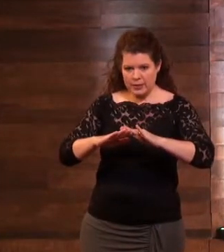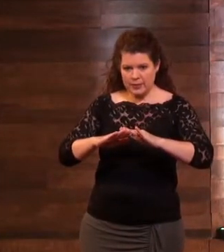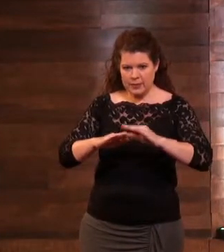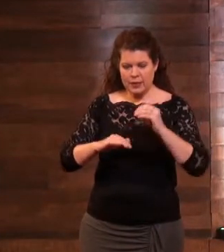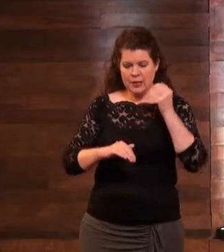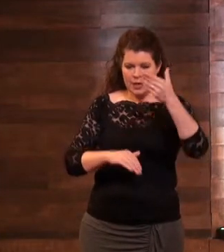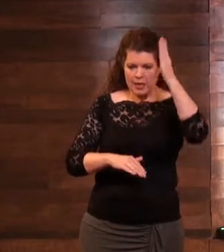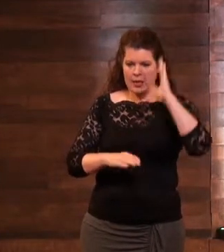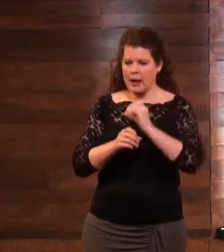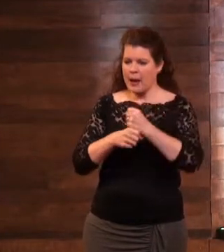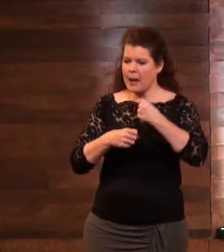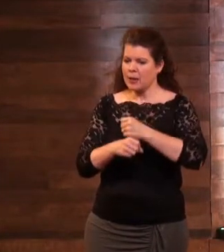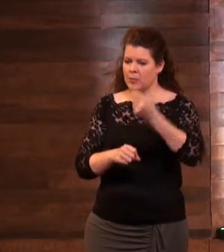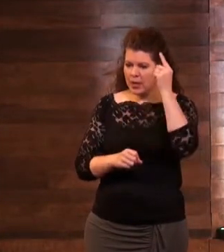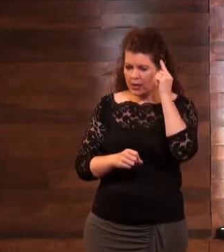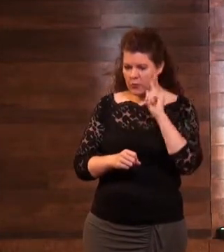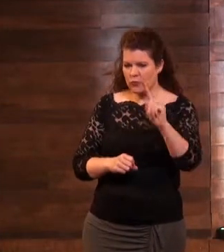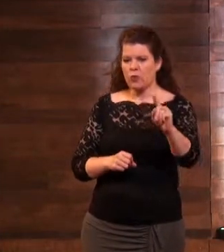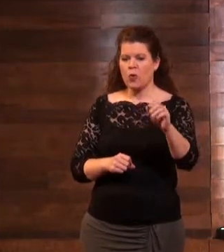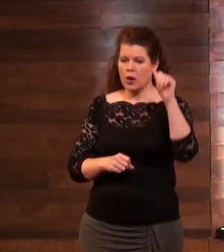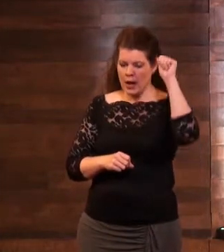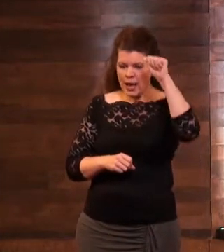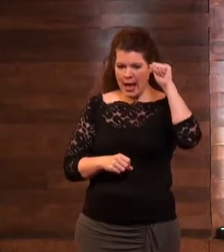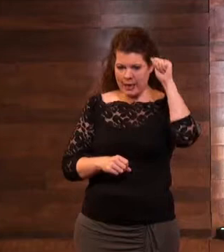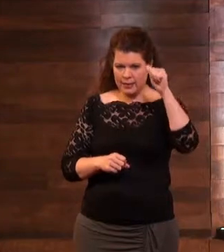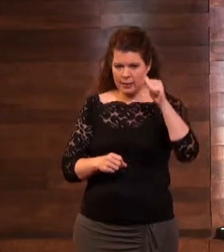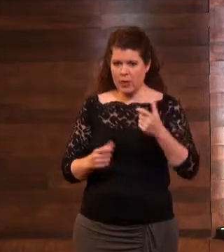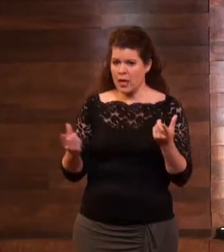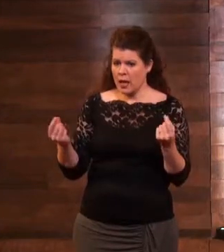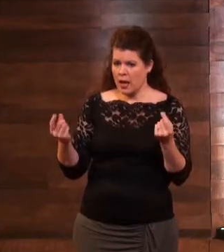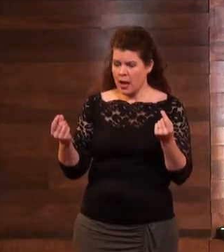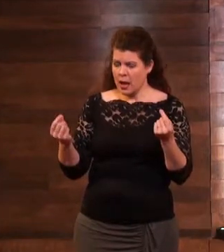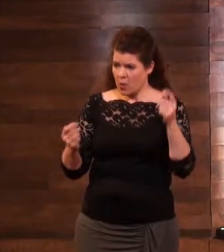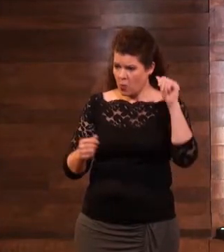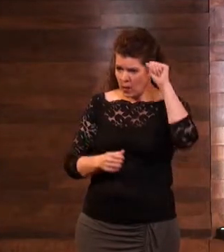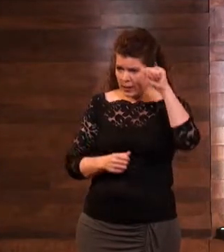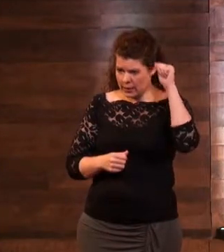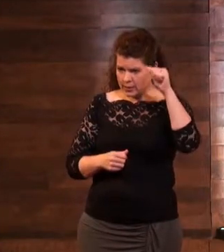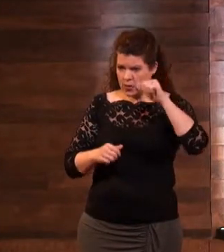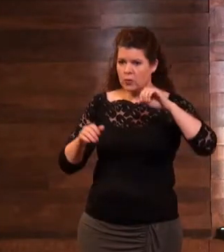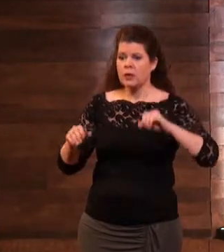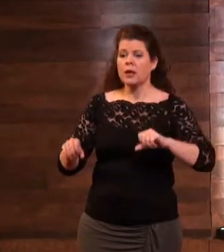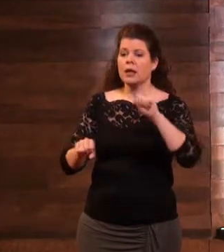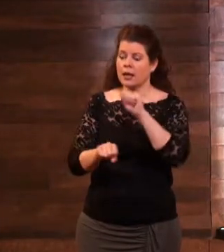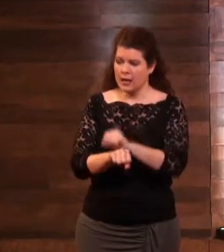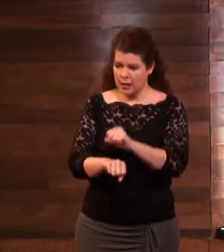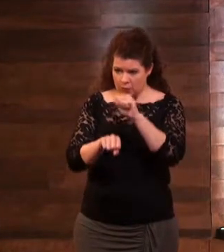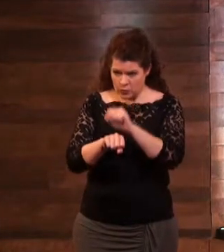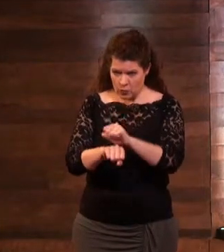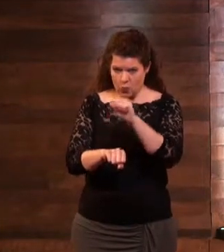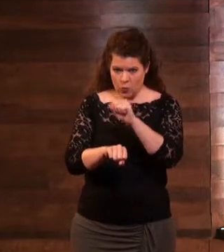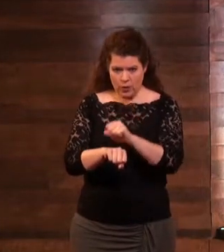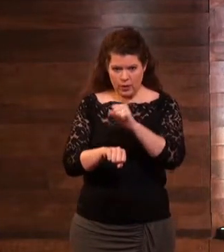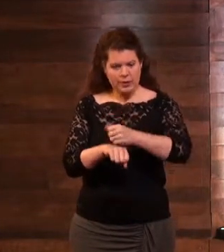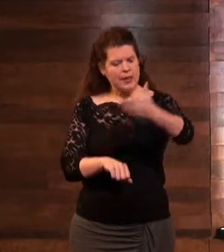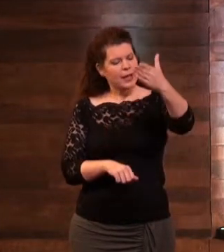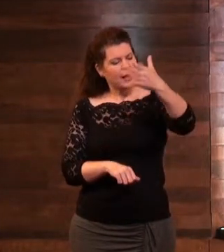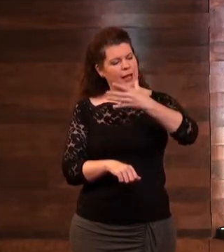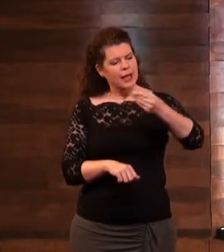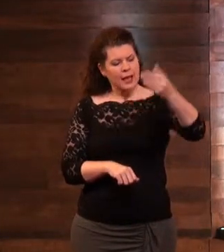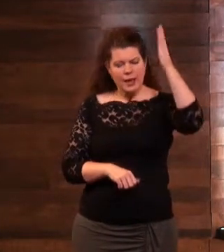God had made just for him. And what was he doing? He was working. And God was pleased with